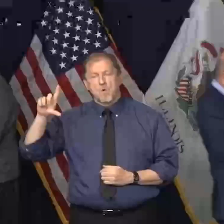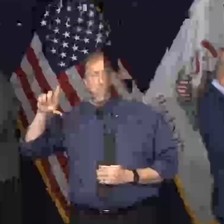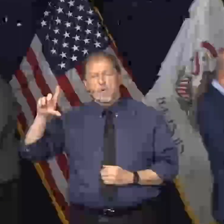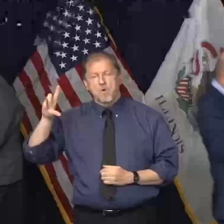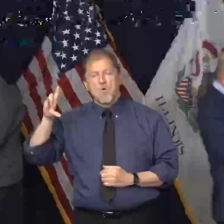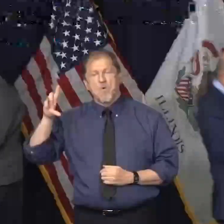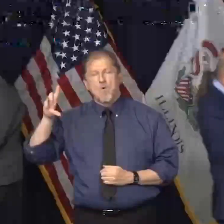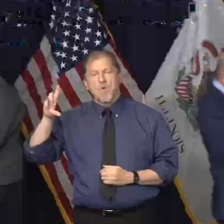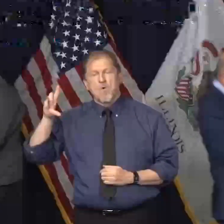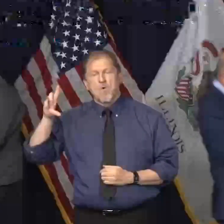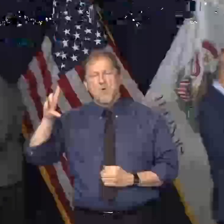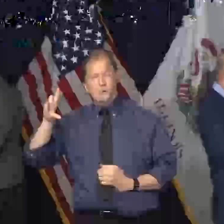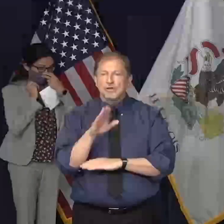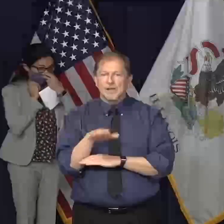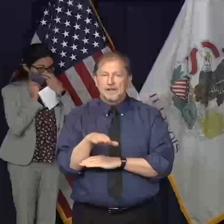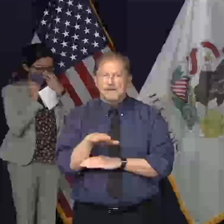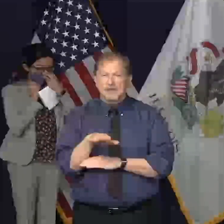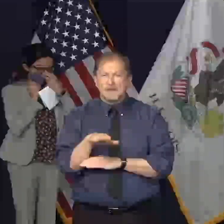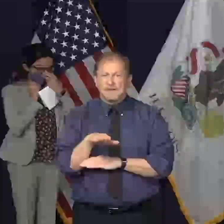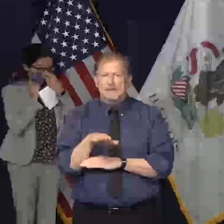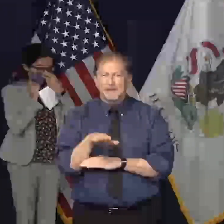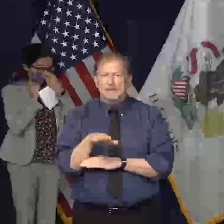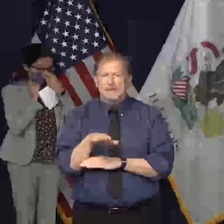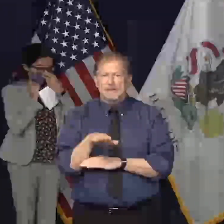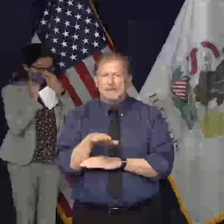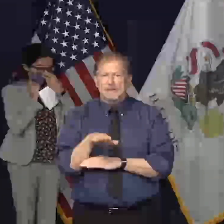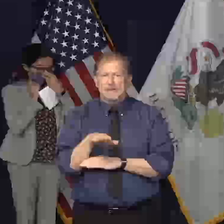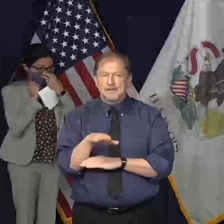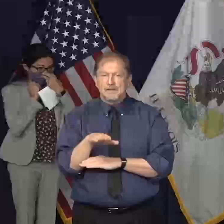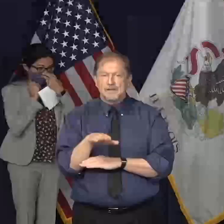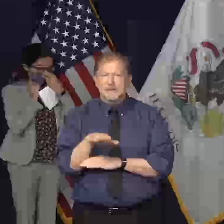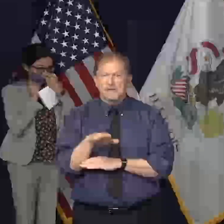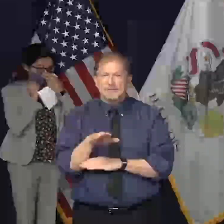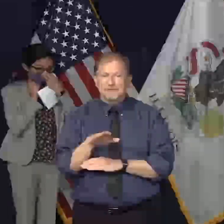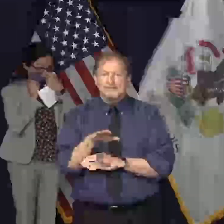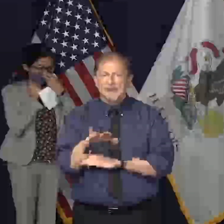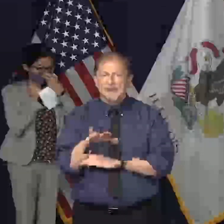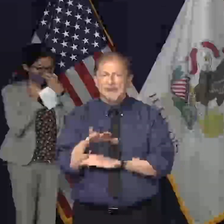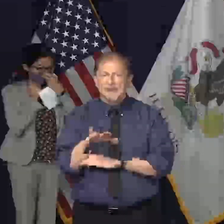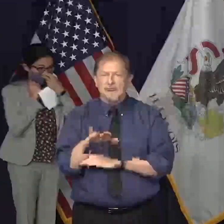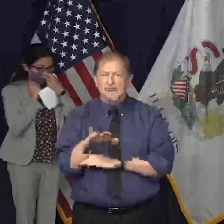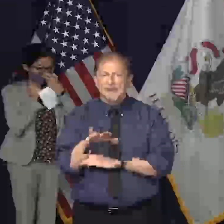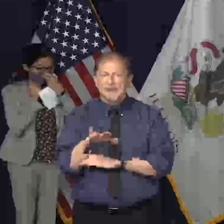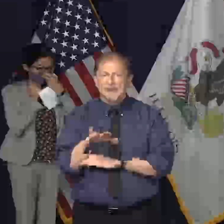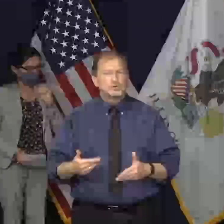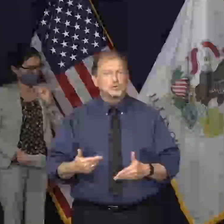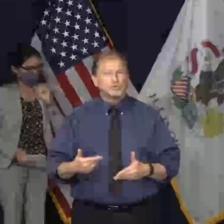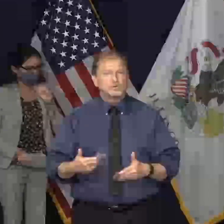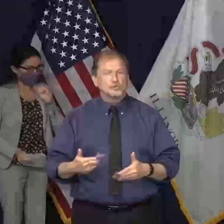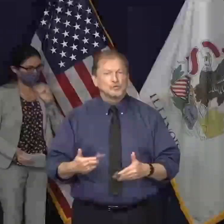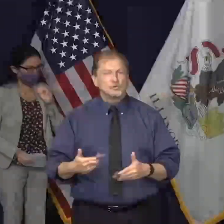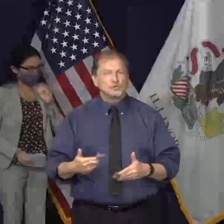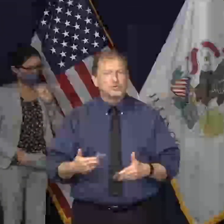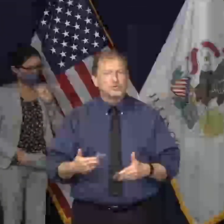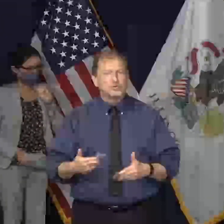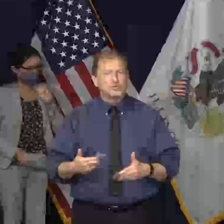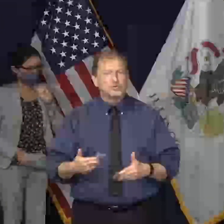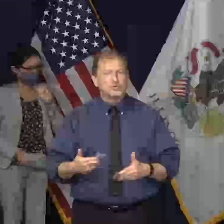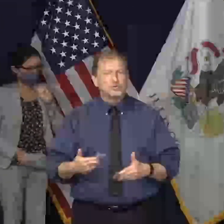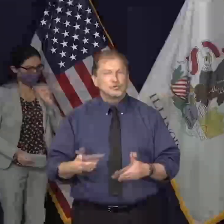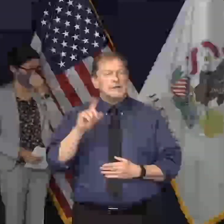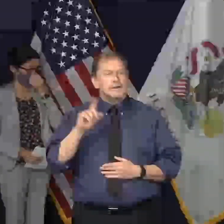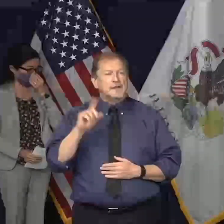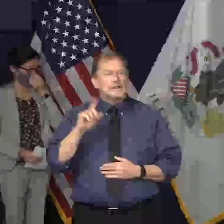Buenas tardes, good afternoon. Thank you, Dr. Del Rios, for the kind introduction. Governor Pritzker, thank you for inviting me to speak this